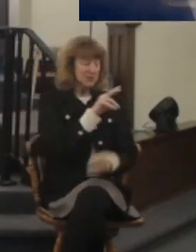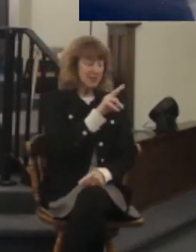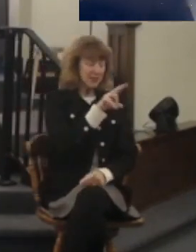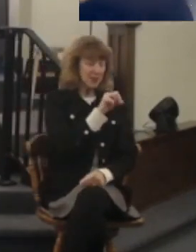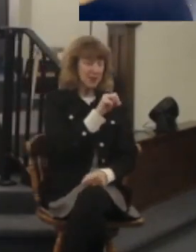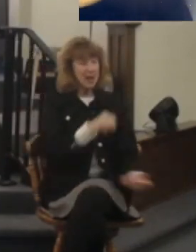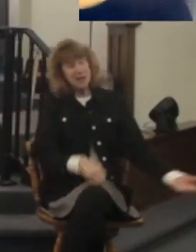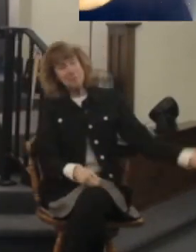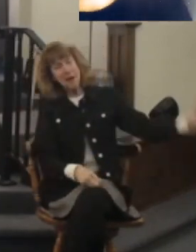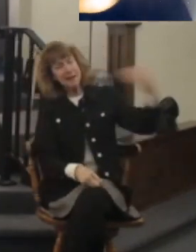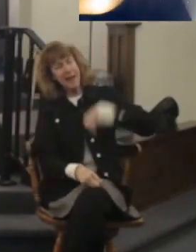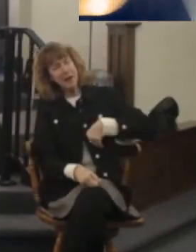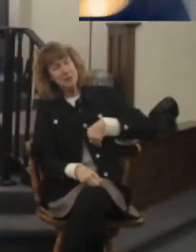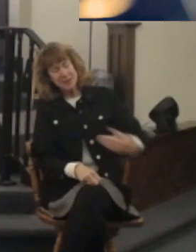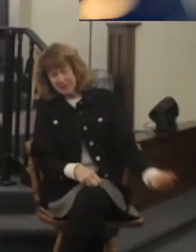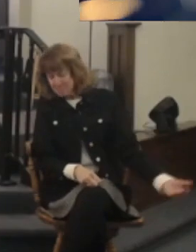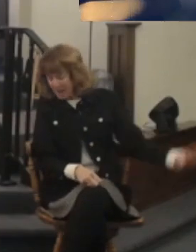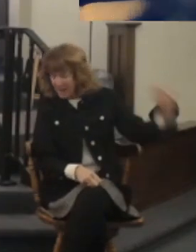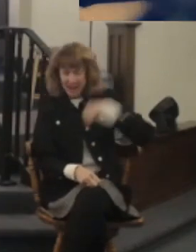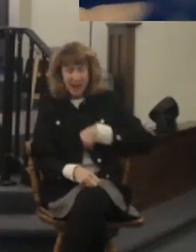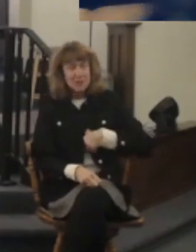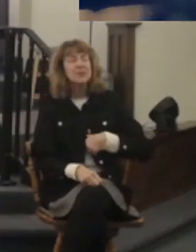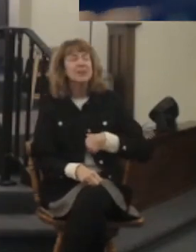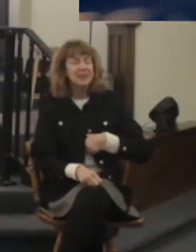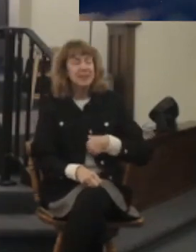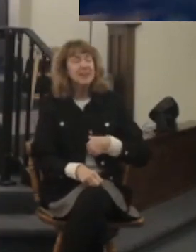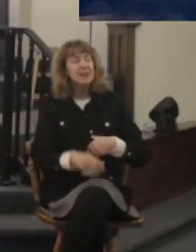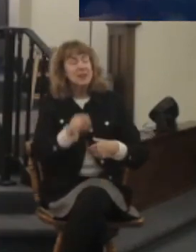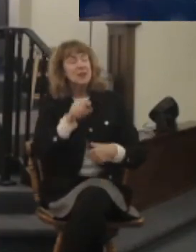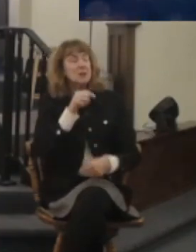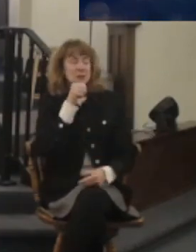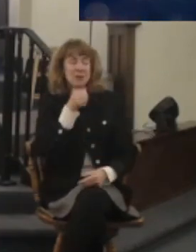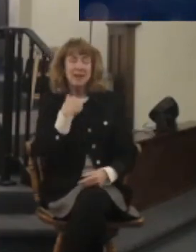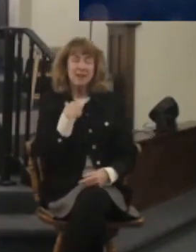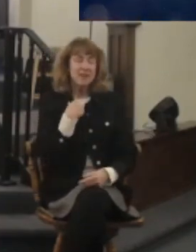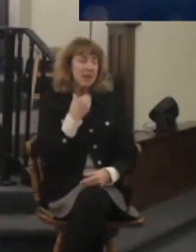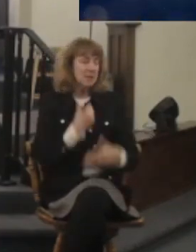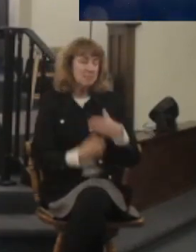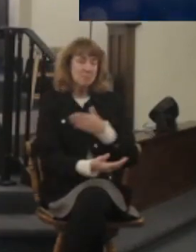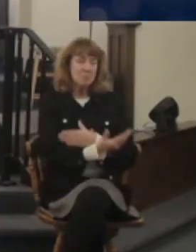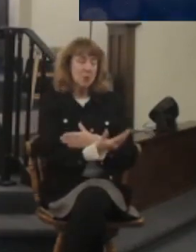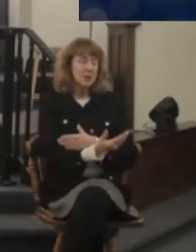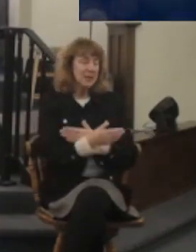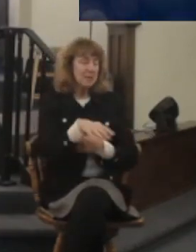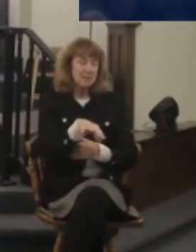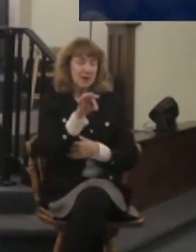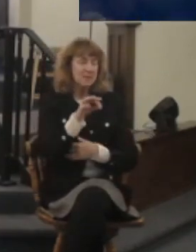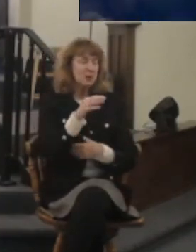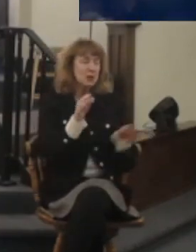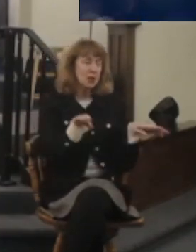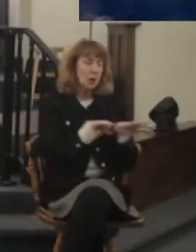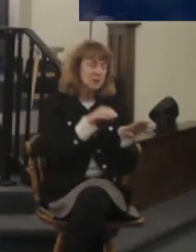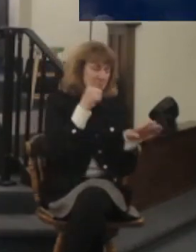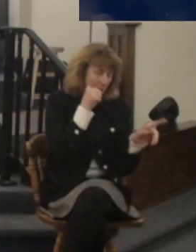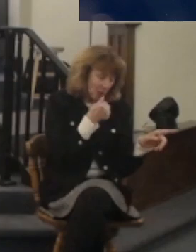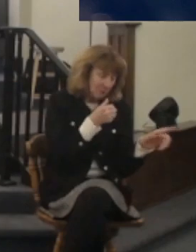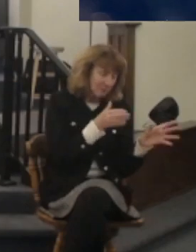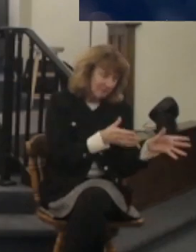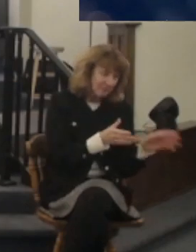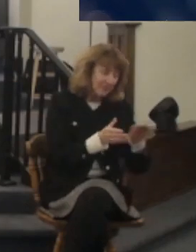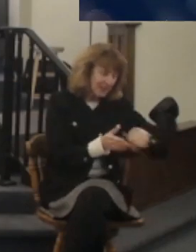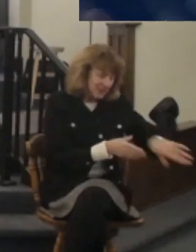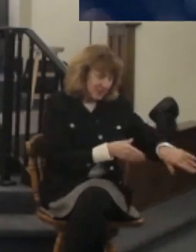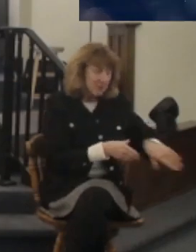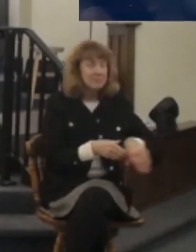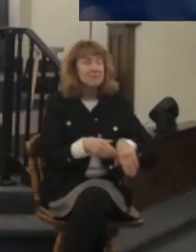if you're not doing anything. We do not have a morning pickup. They are closed tomorrow because it's President's Day, so I know some of you